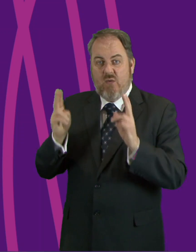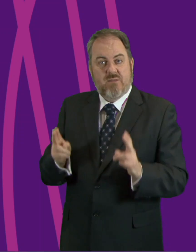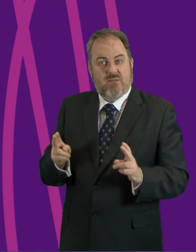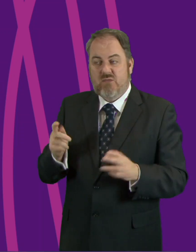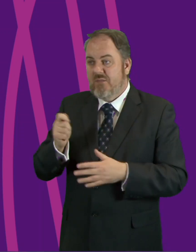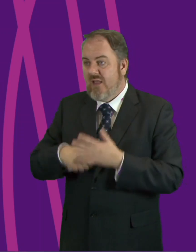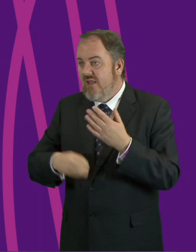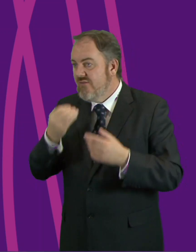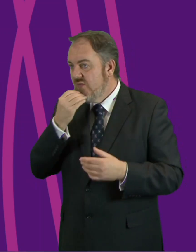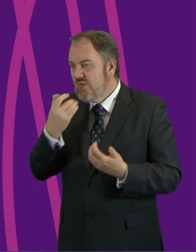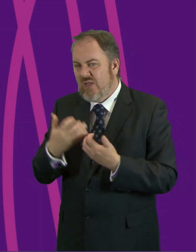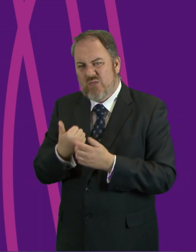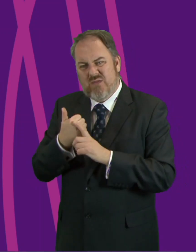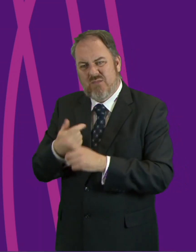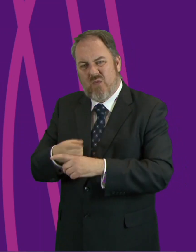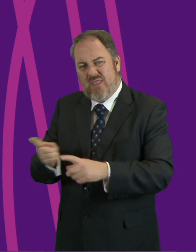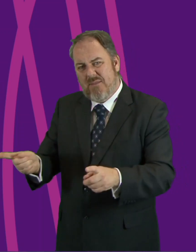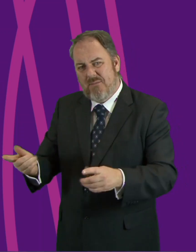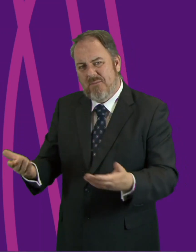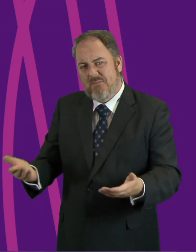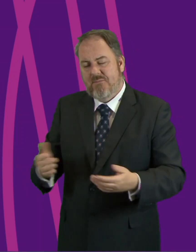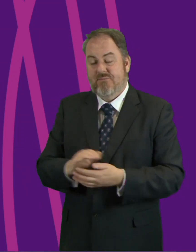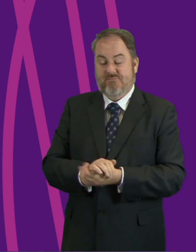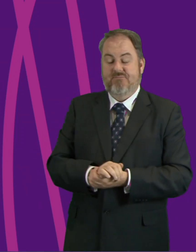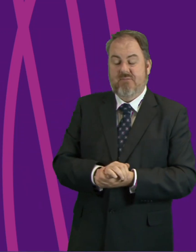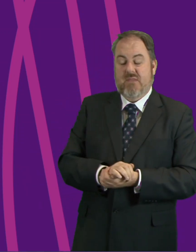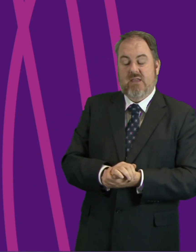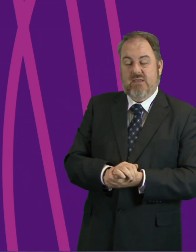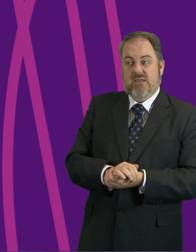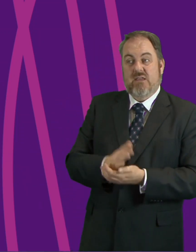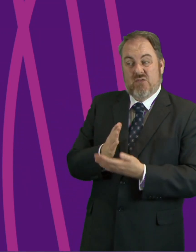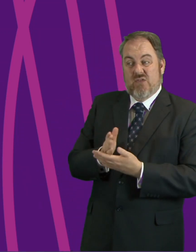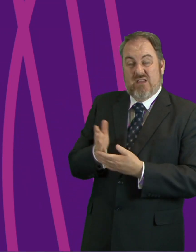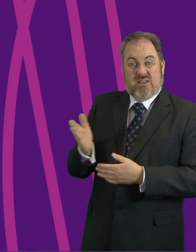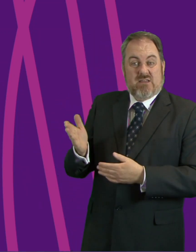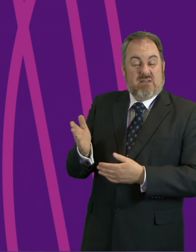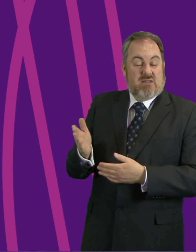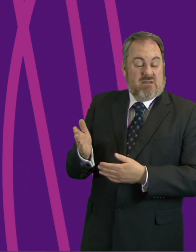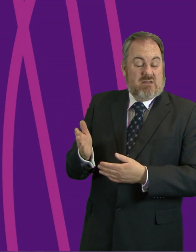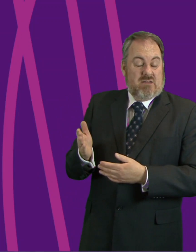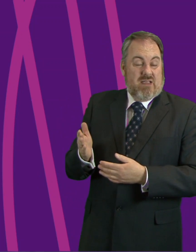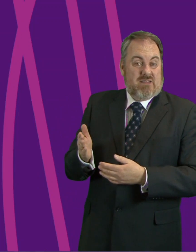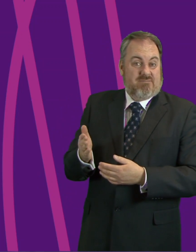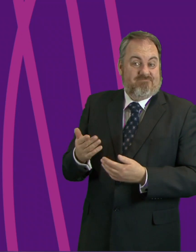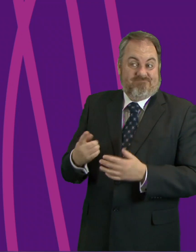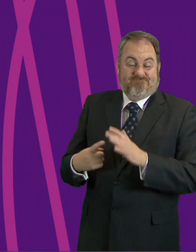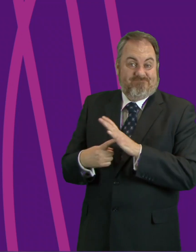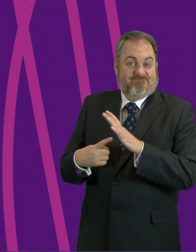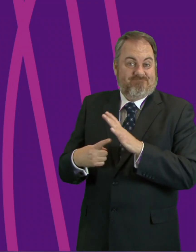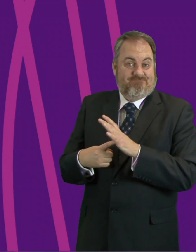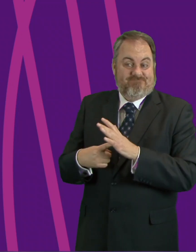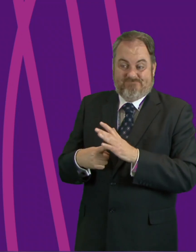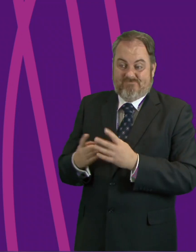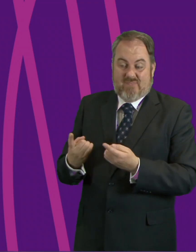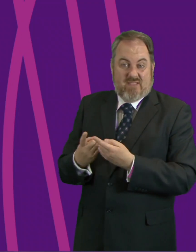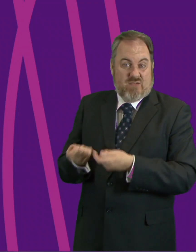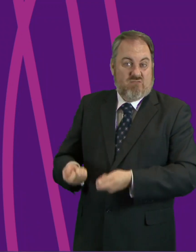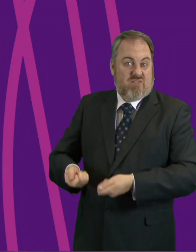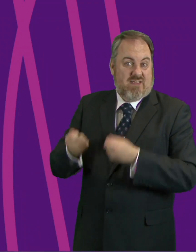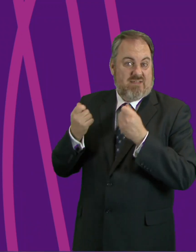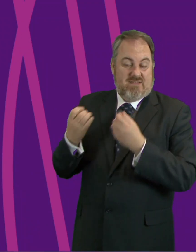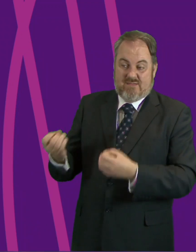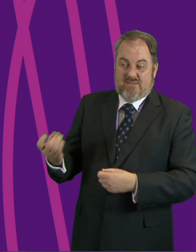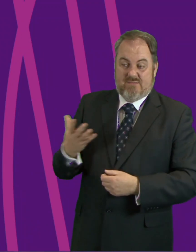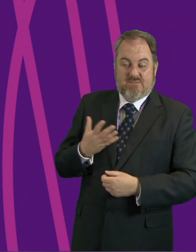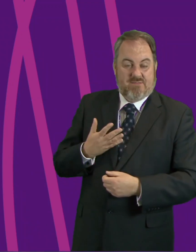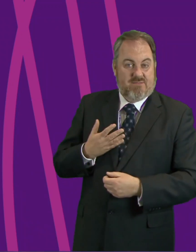community. First Minister. So I think Stuart McMillan raises an important point, and I'm very aware of some of the concerns that have